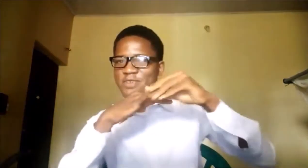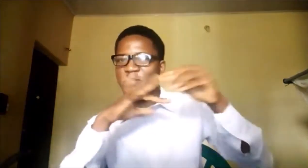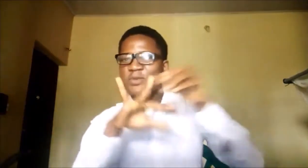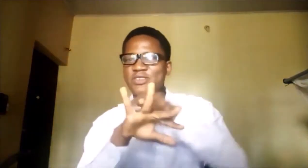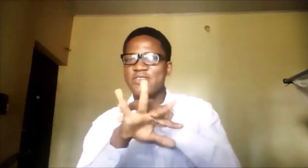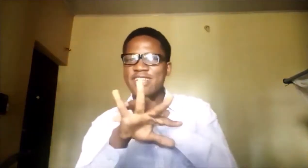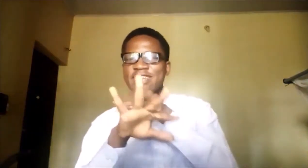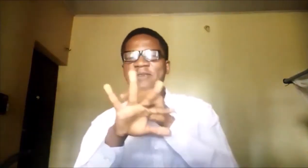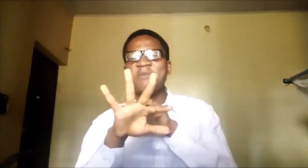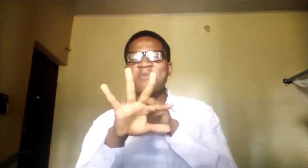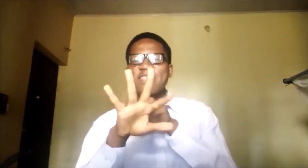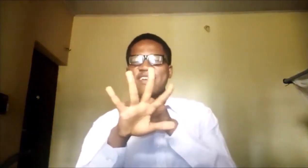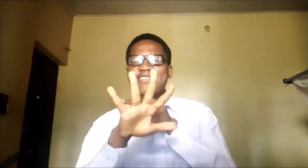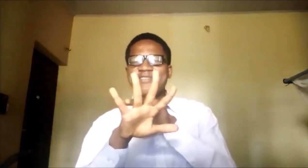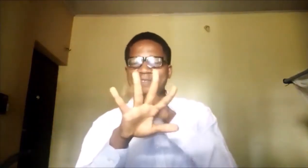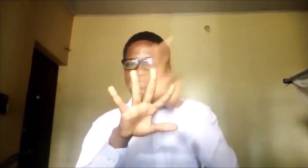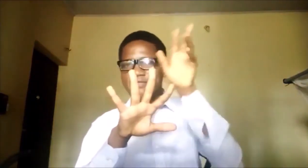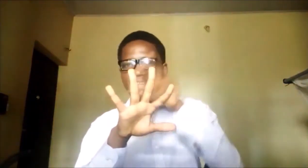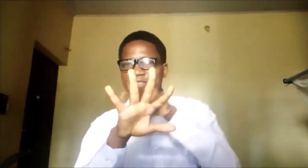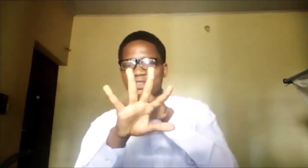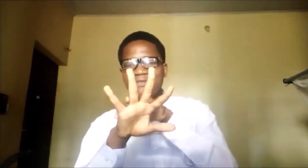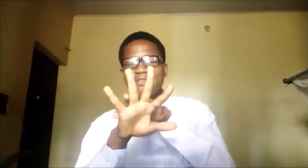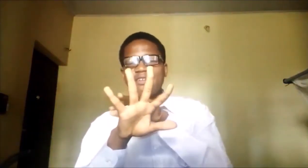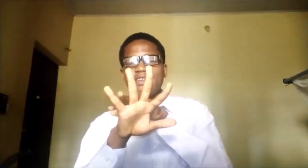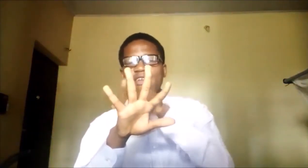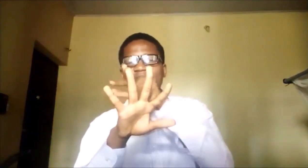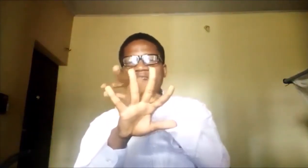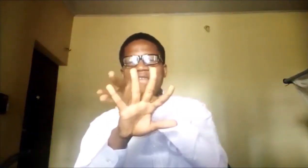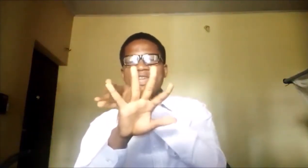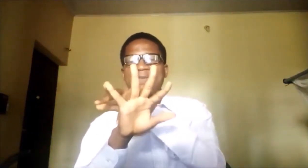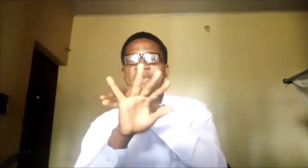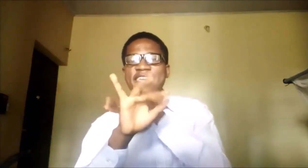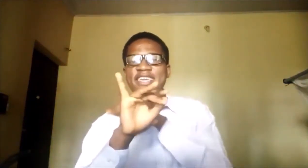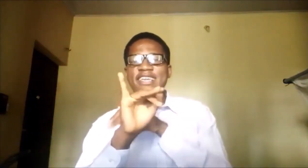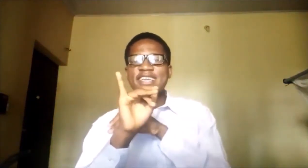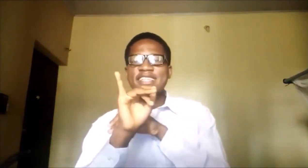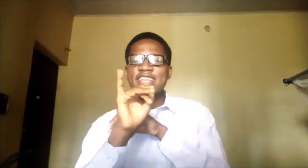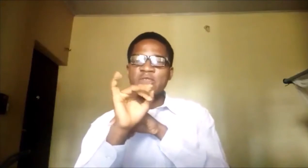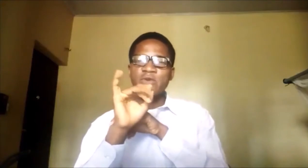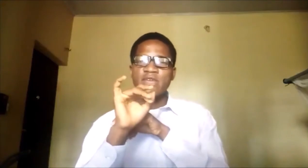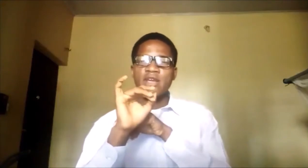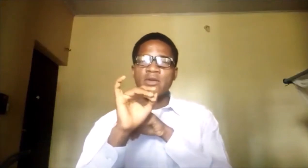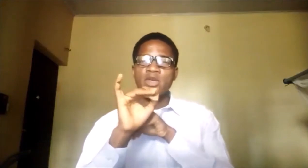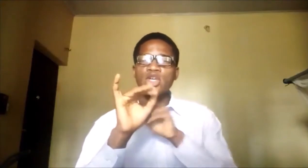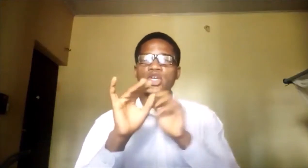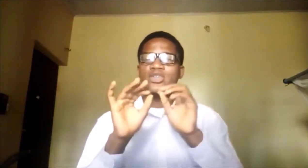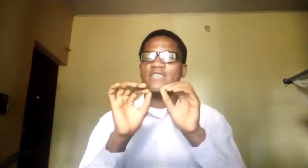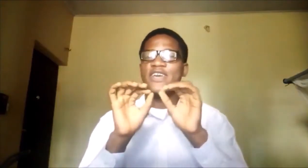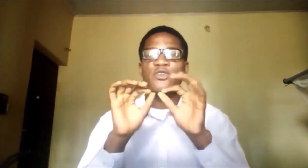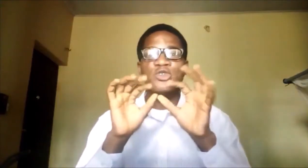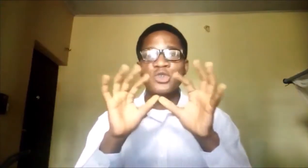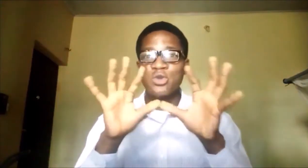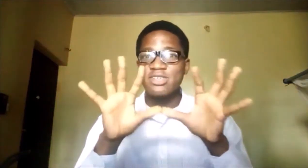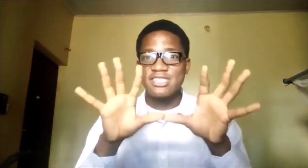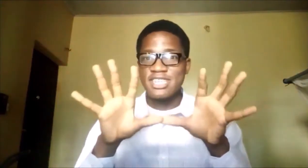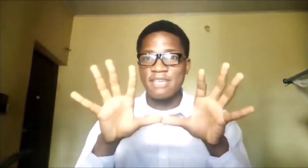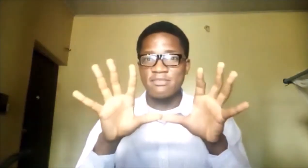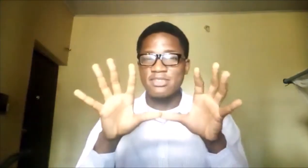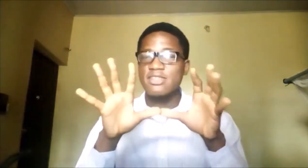you put the ring, wedding ring and stuff, and then the pinky, the little finger. So it is very good you know these names,